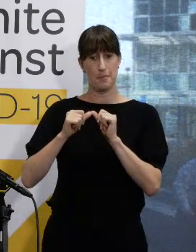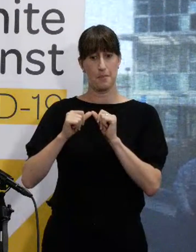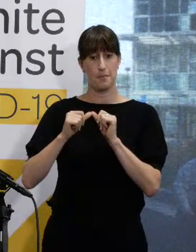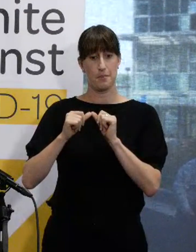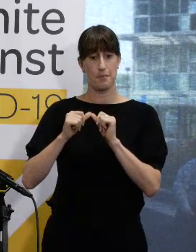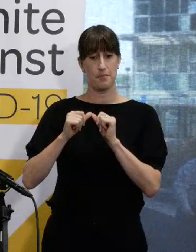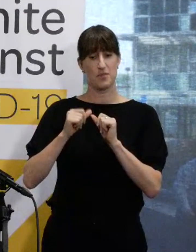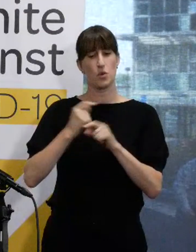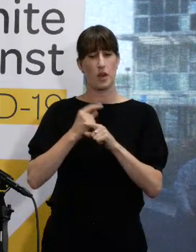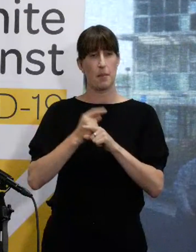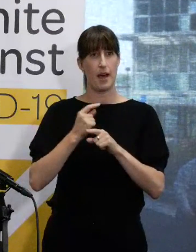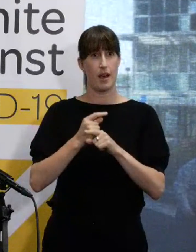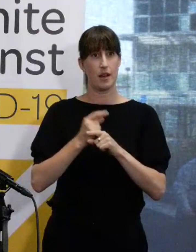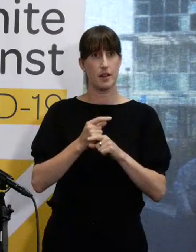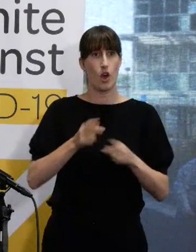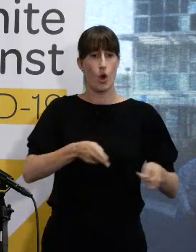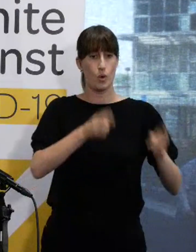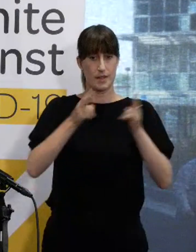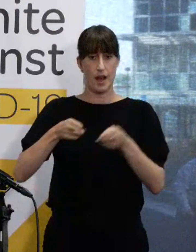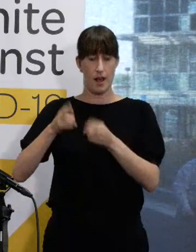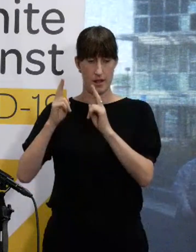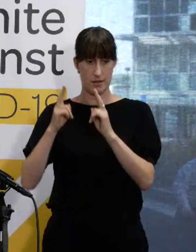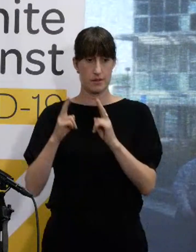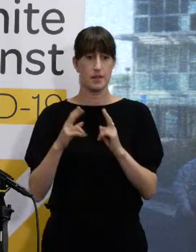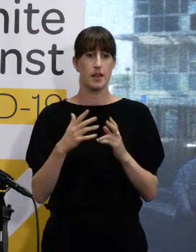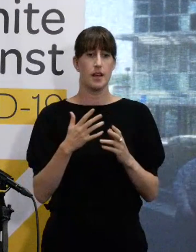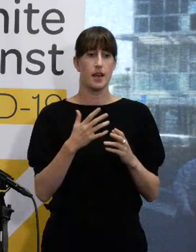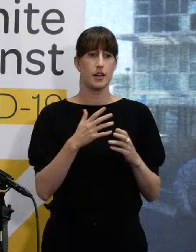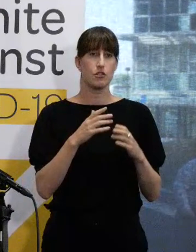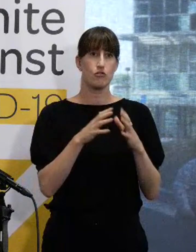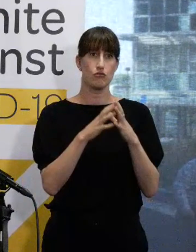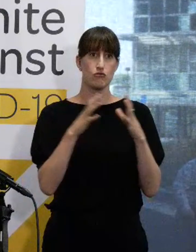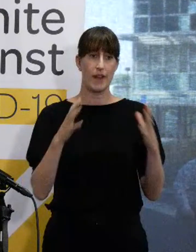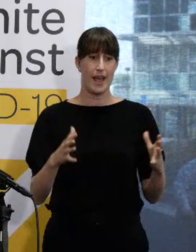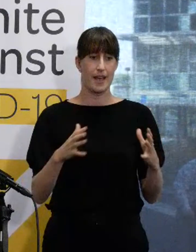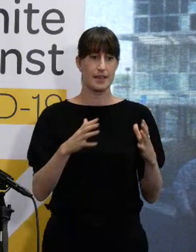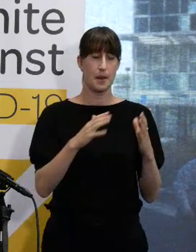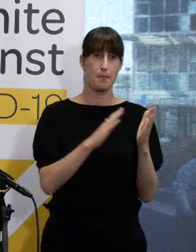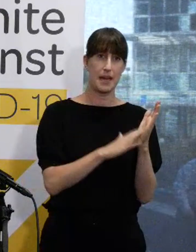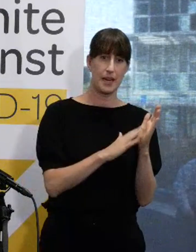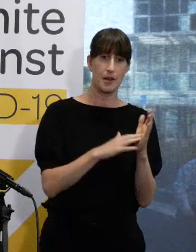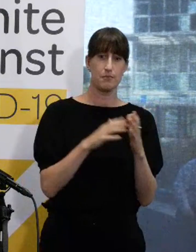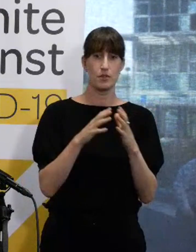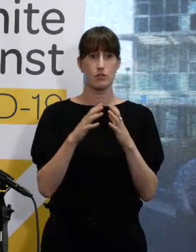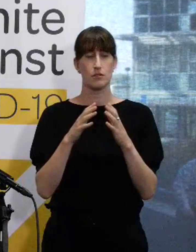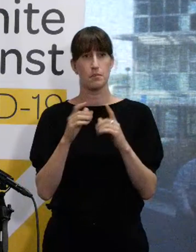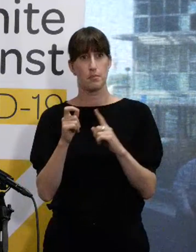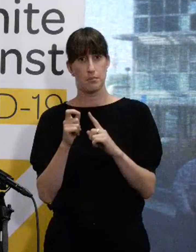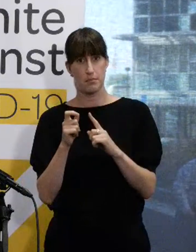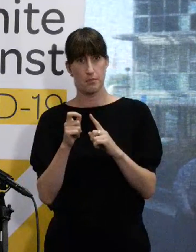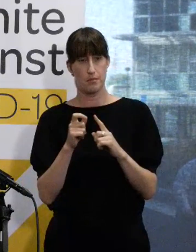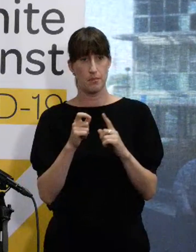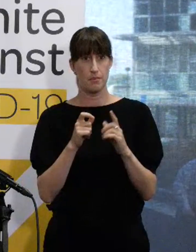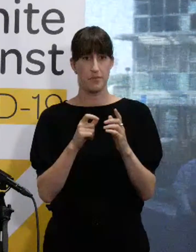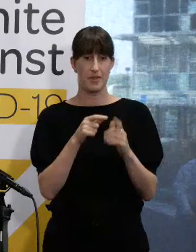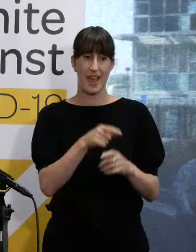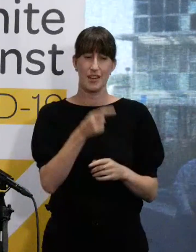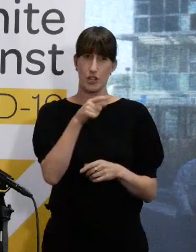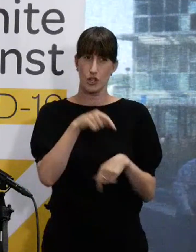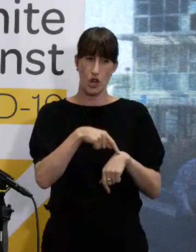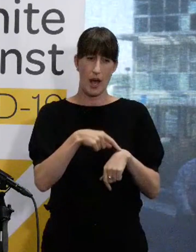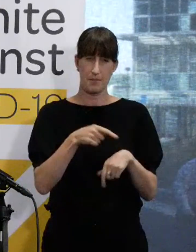positive for COVID-19. That was on the 22nd of March. The whole genome sequencing results for that case indicated it was